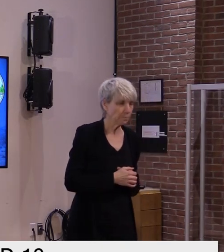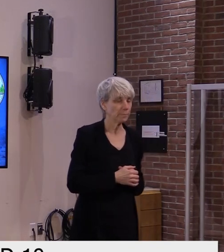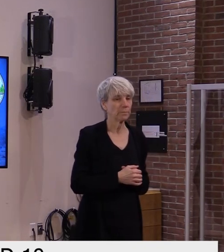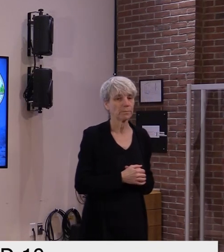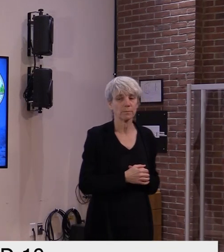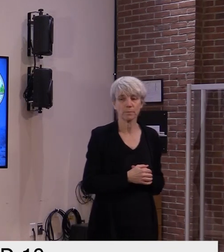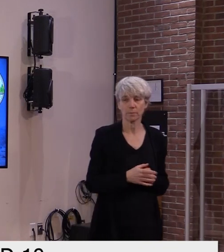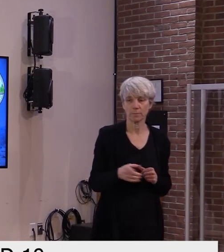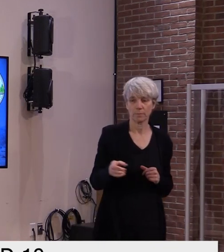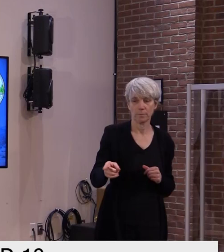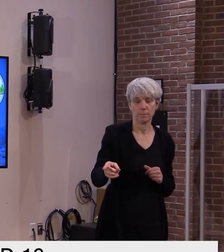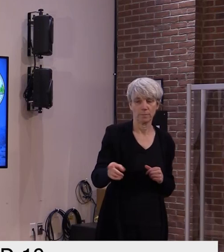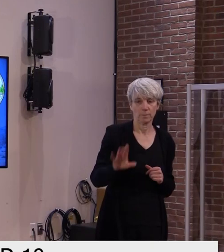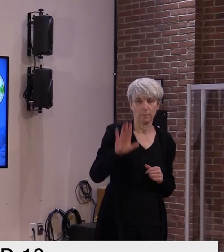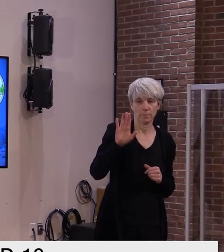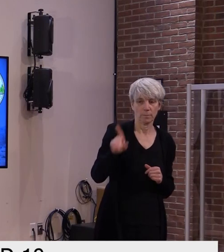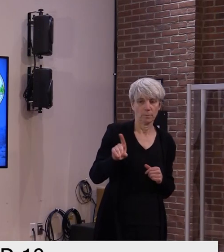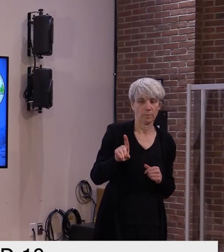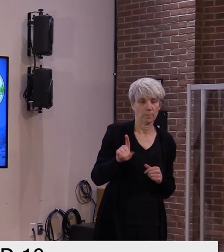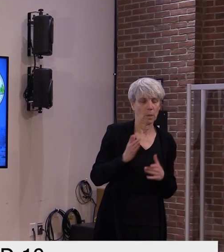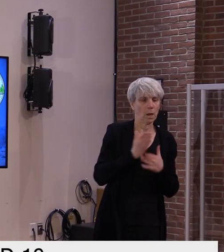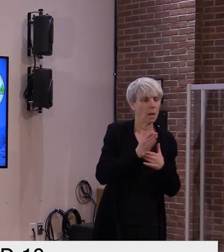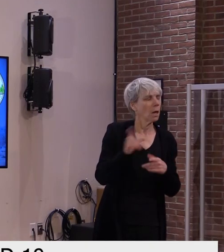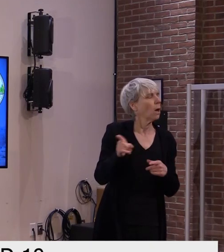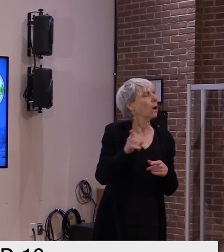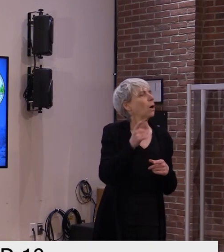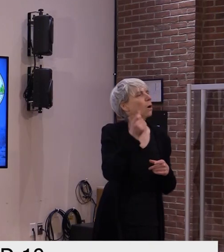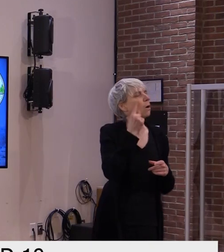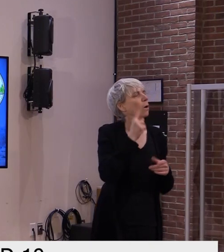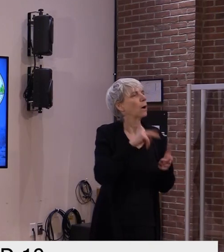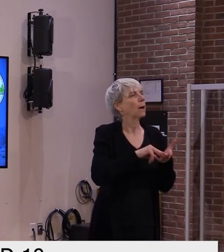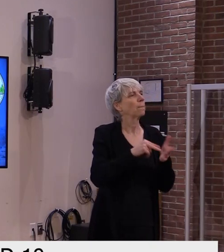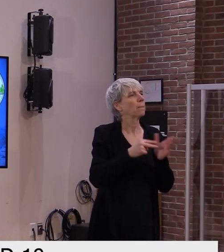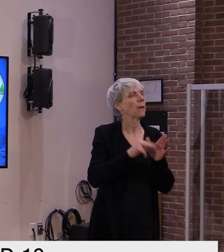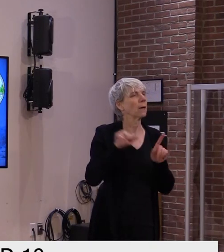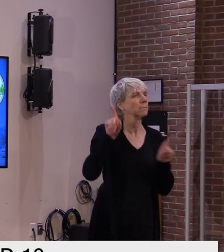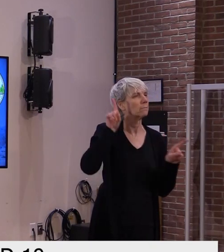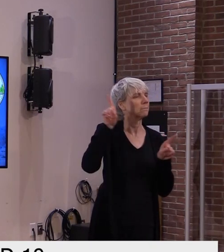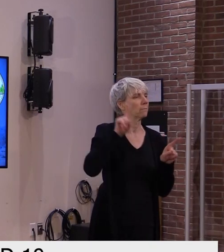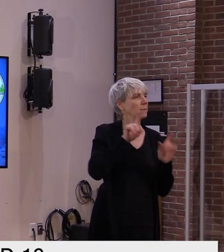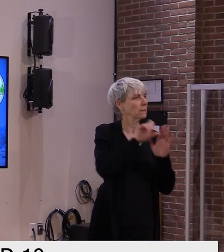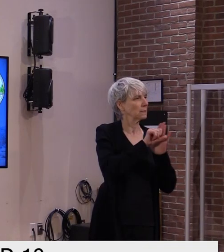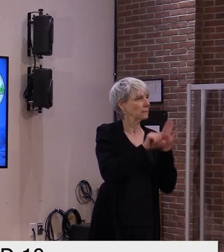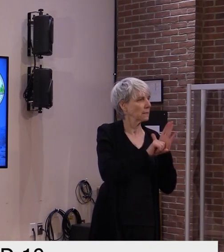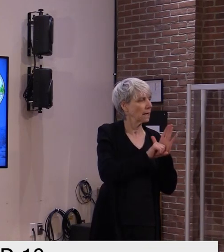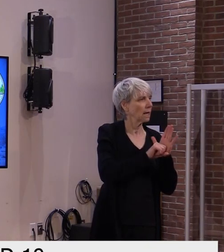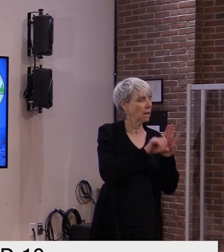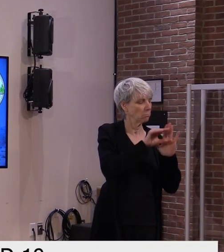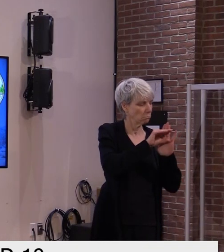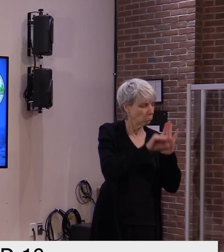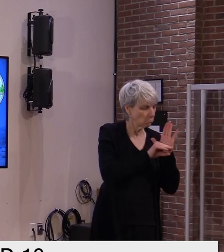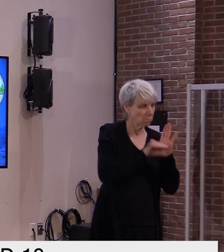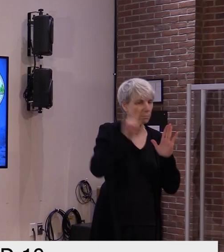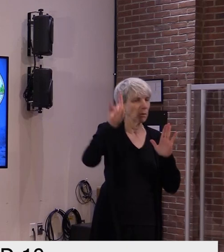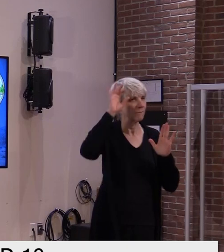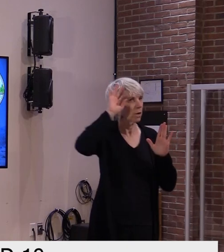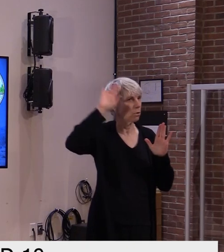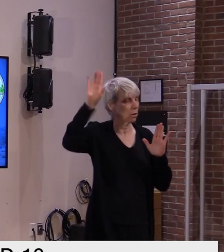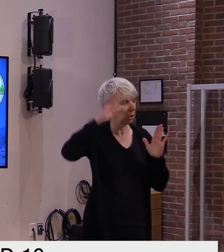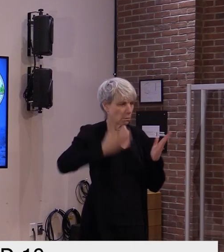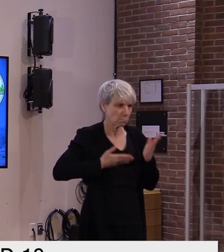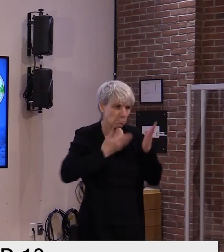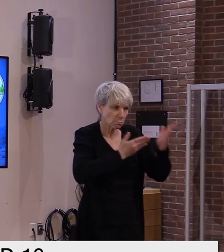I guess I'm just curious about whether the sort of state versus federal managing of those logistics will